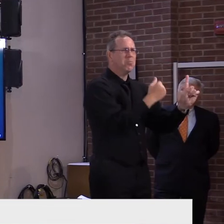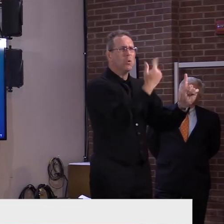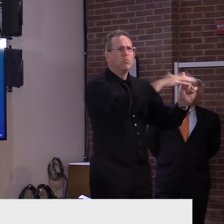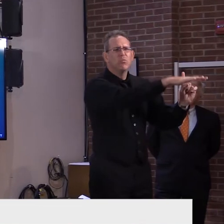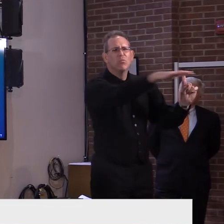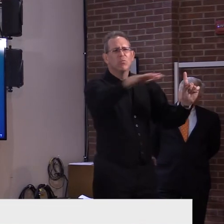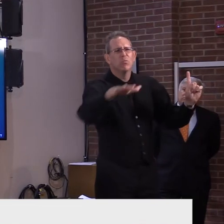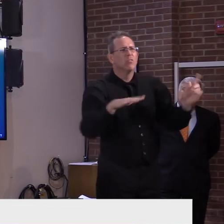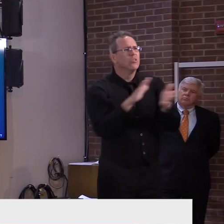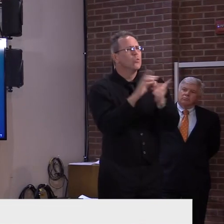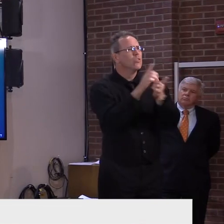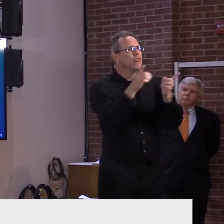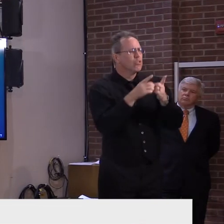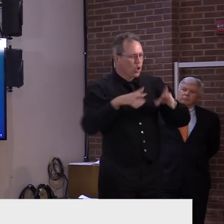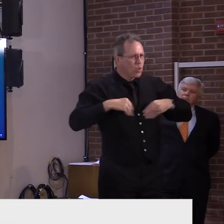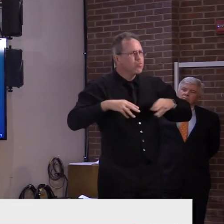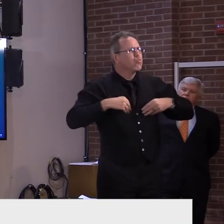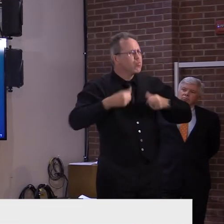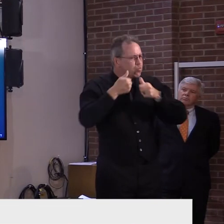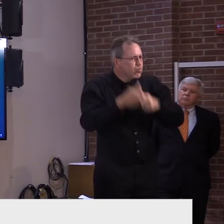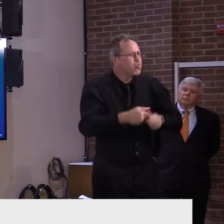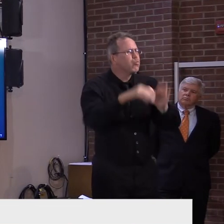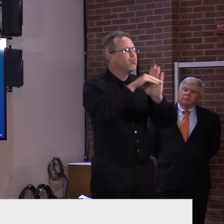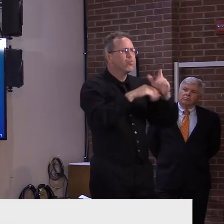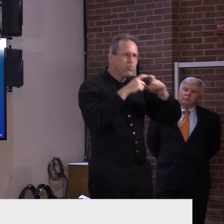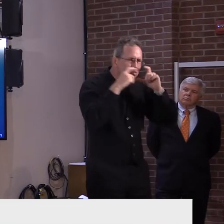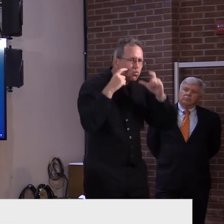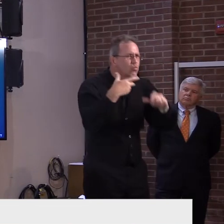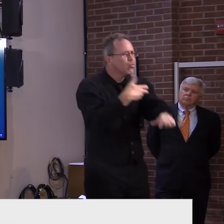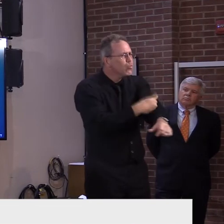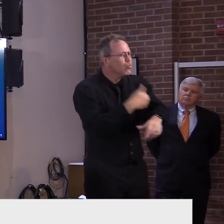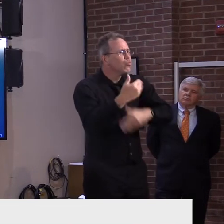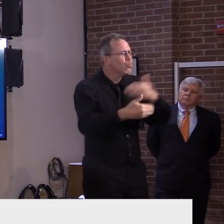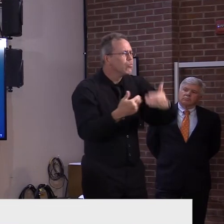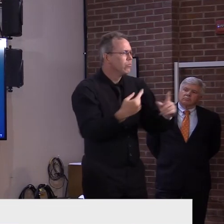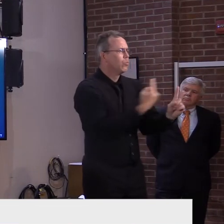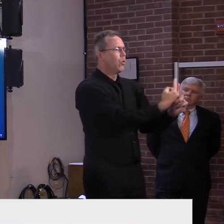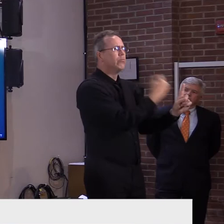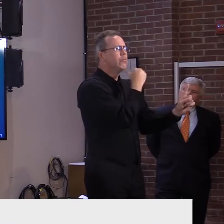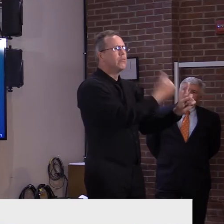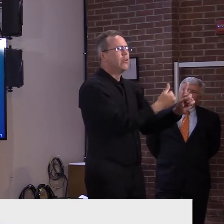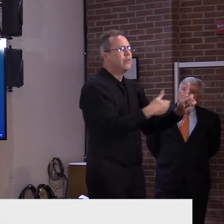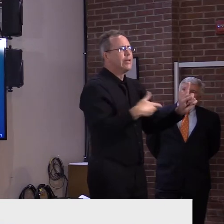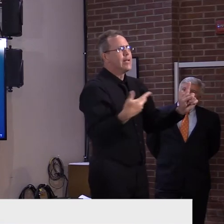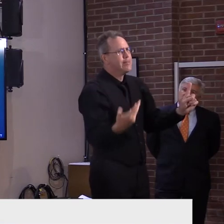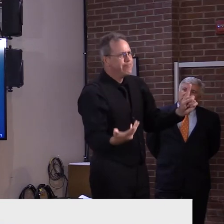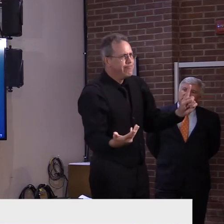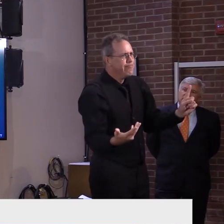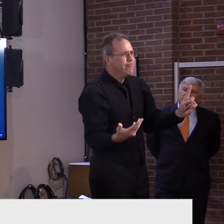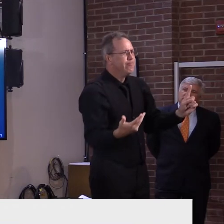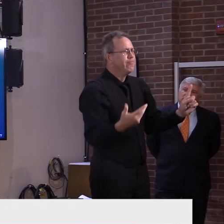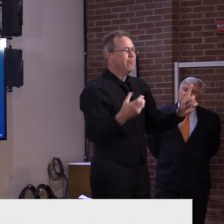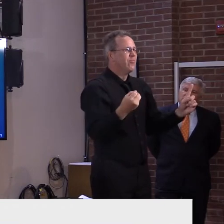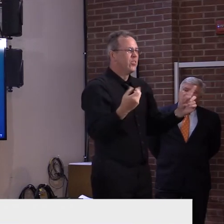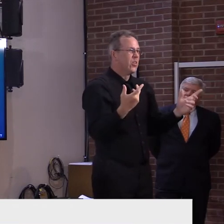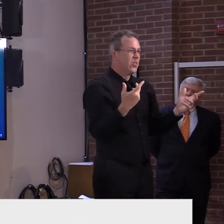requirement for their schools, then it's in effect mandatory.